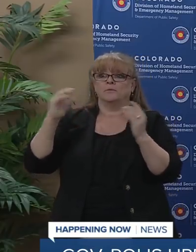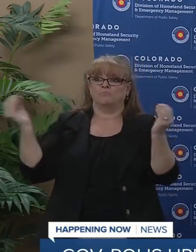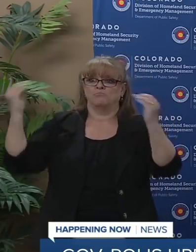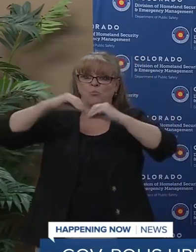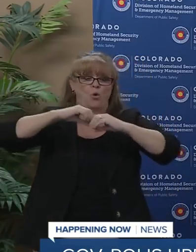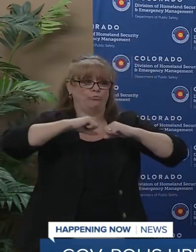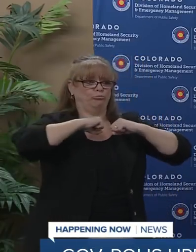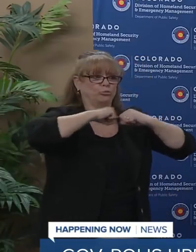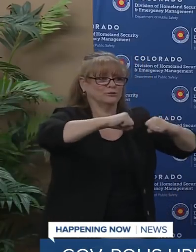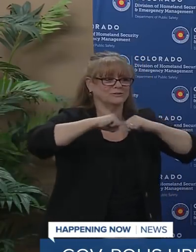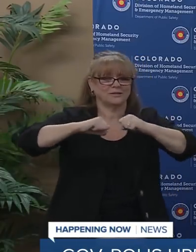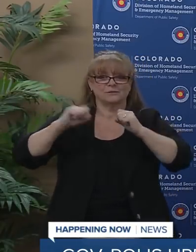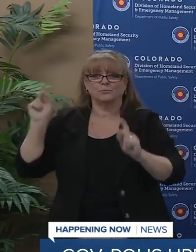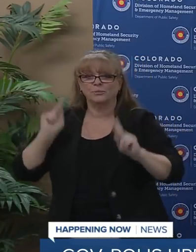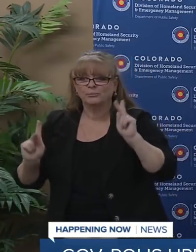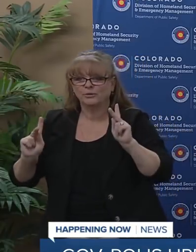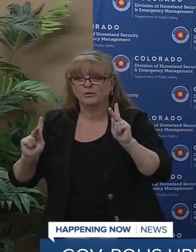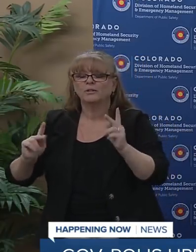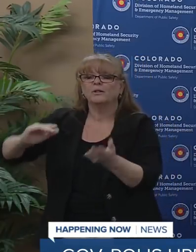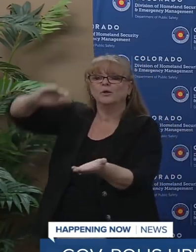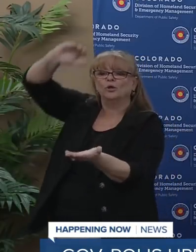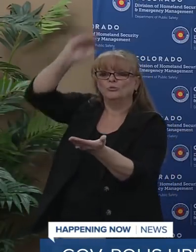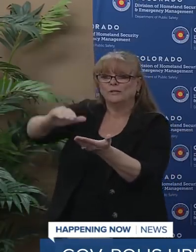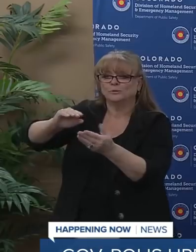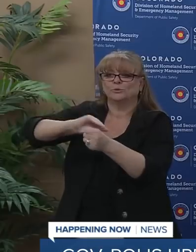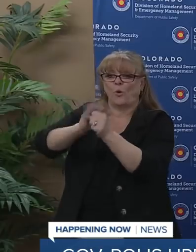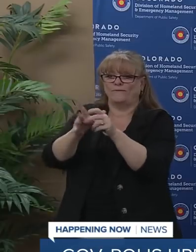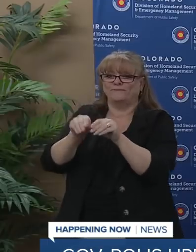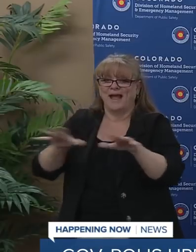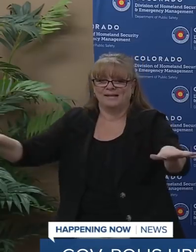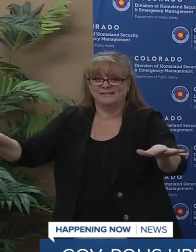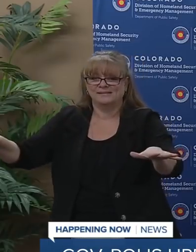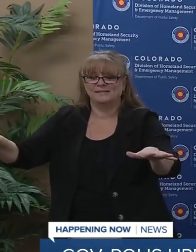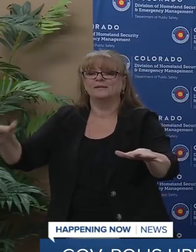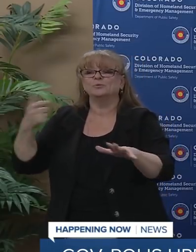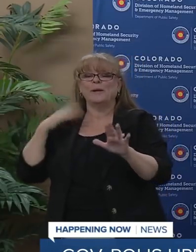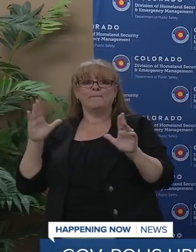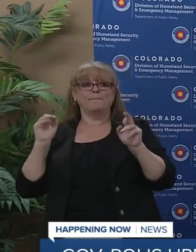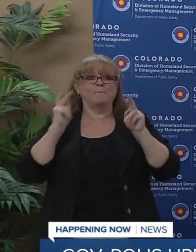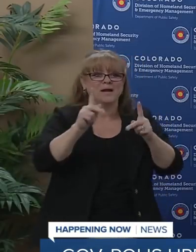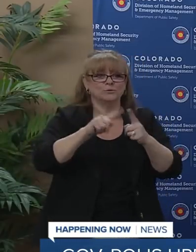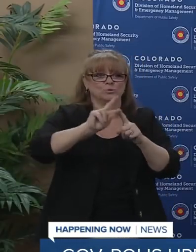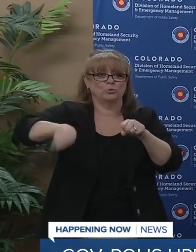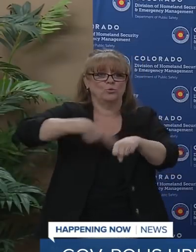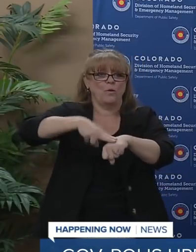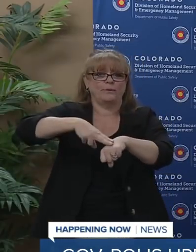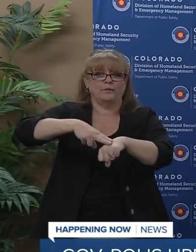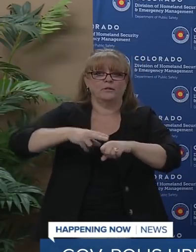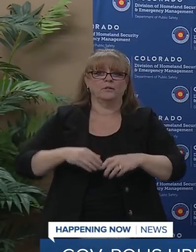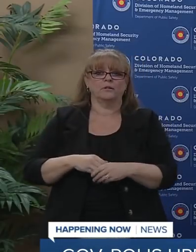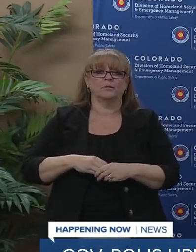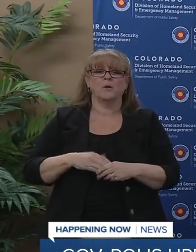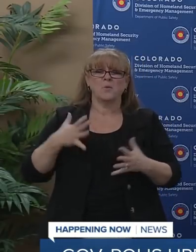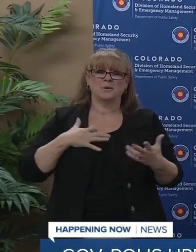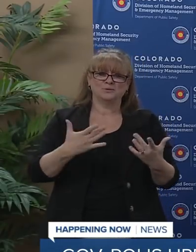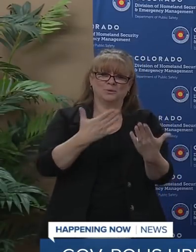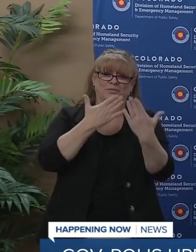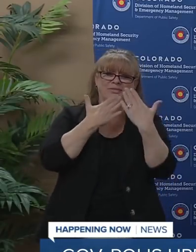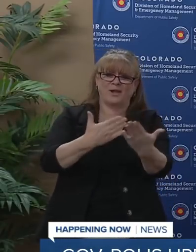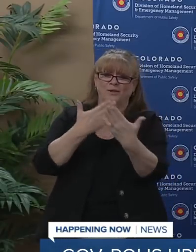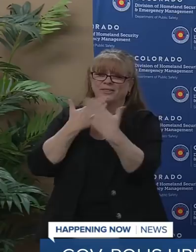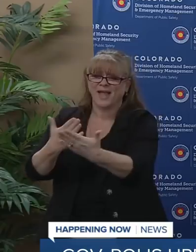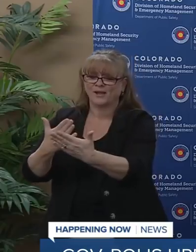families. So many great private sector partners in that. I want to thank all of them. Together, they've committed to donating